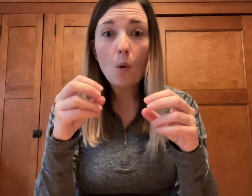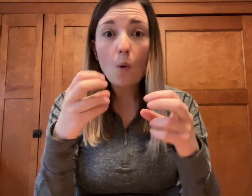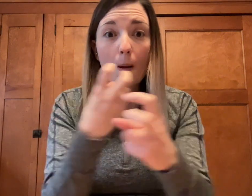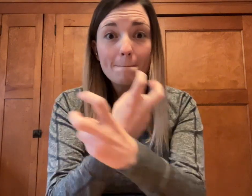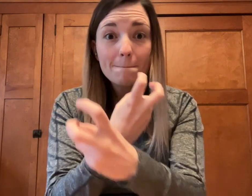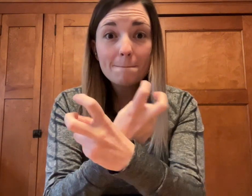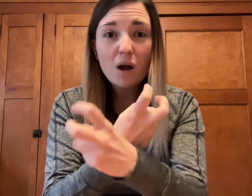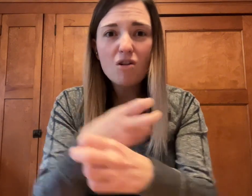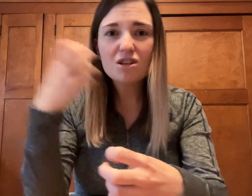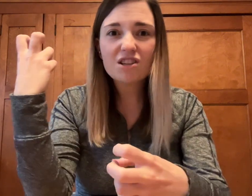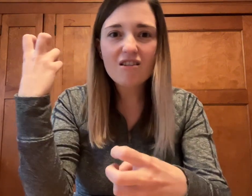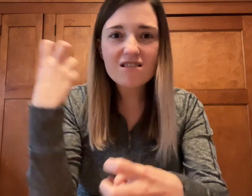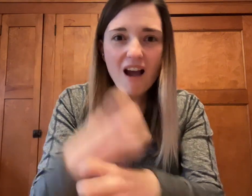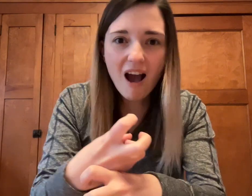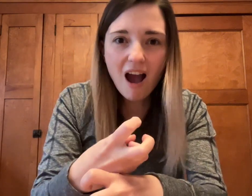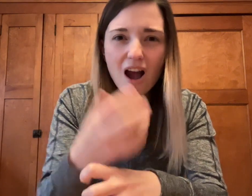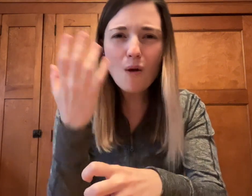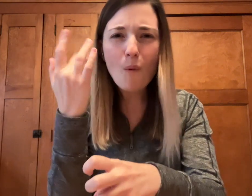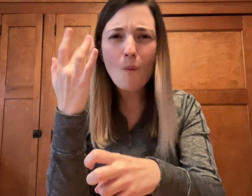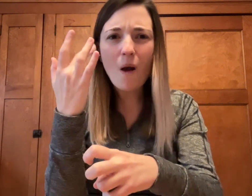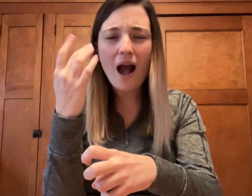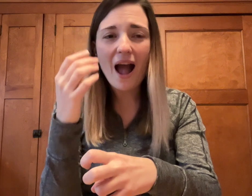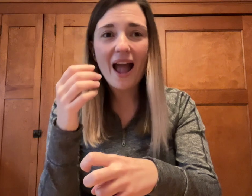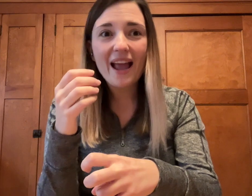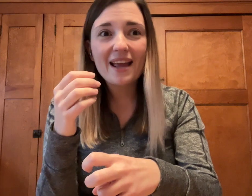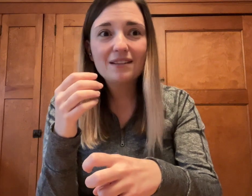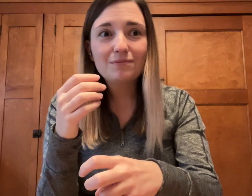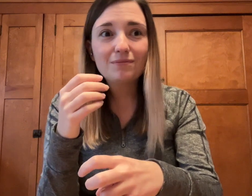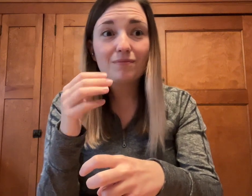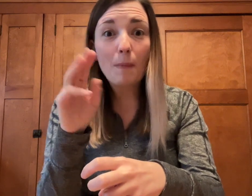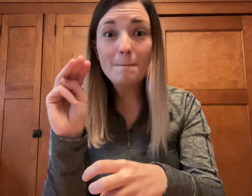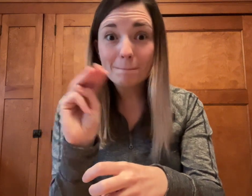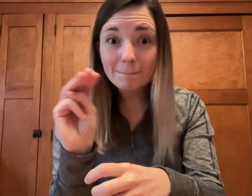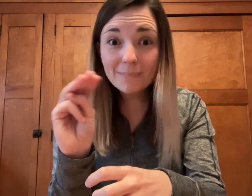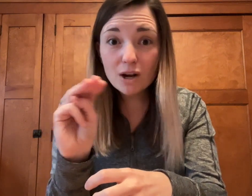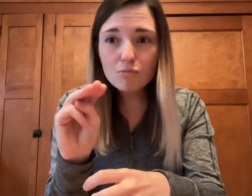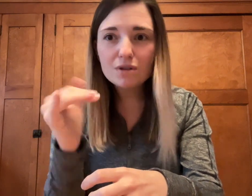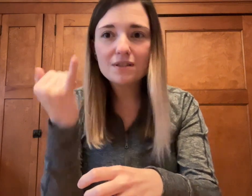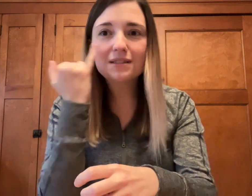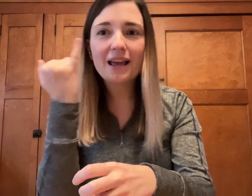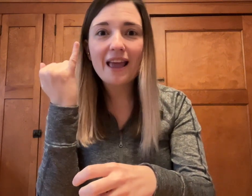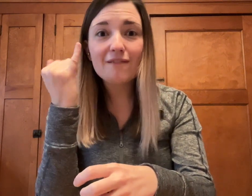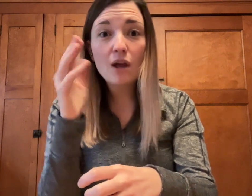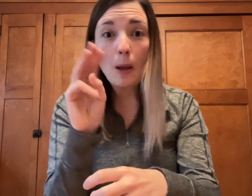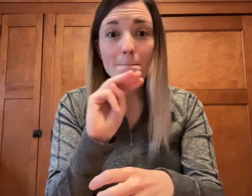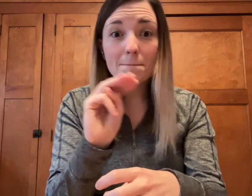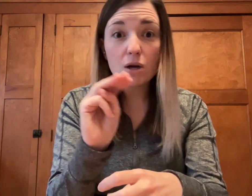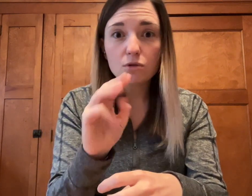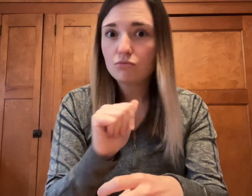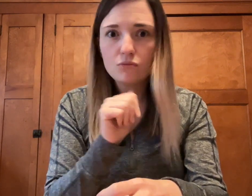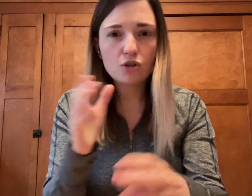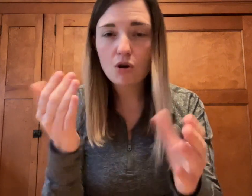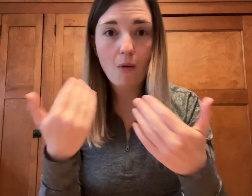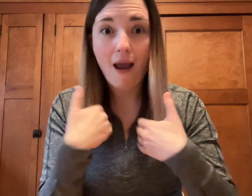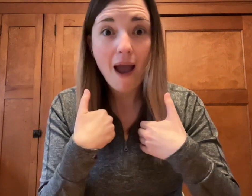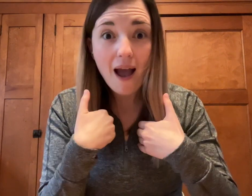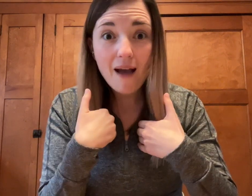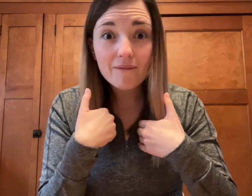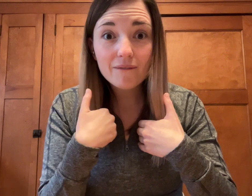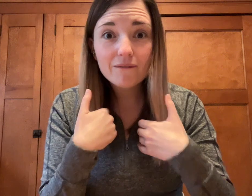took a bone and we boiled it, or leached out or pulled out the minerals out of the bone, what could we do with the bone? If it